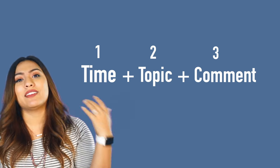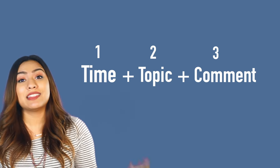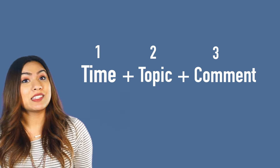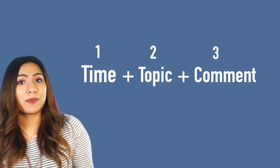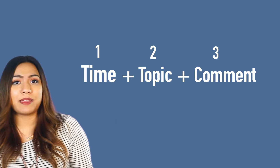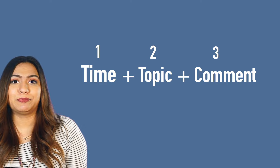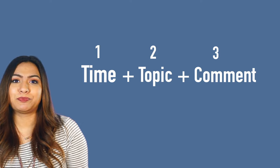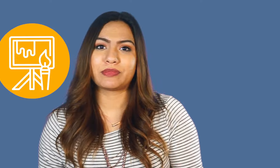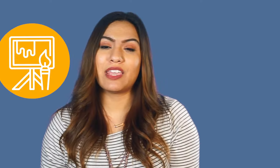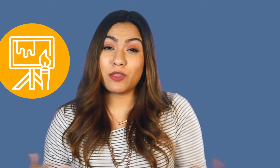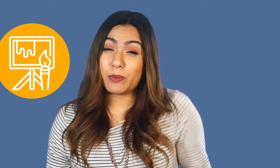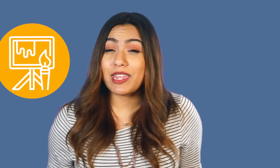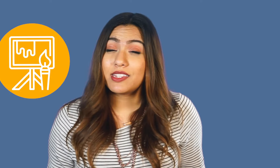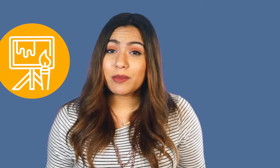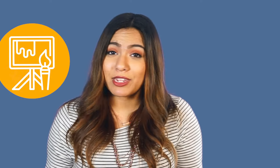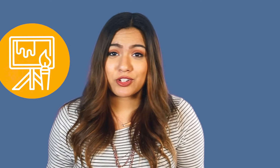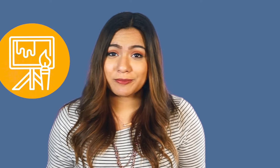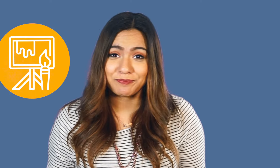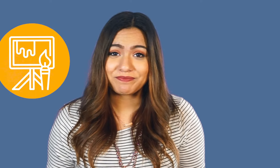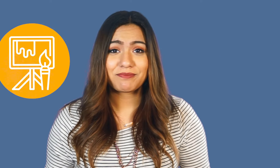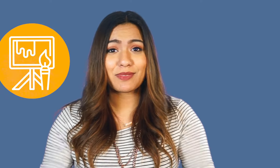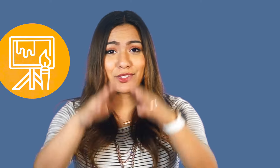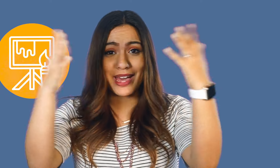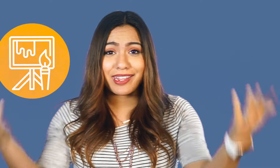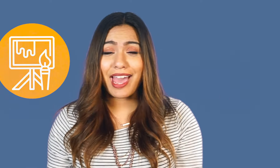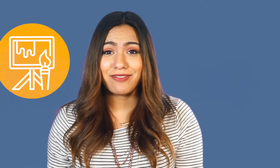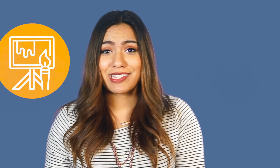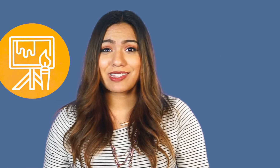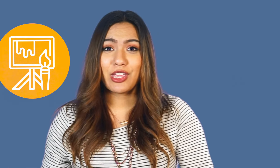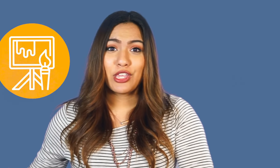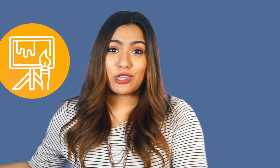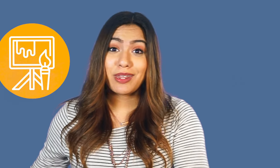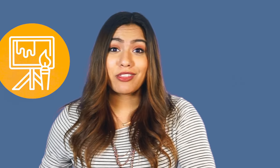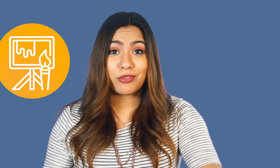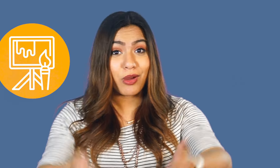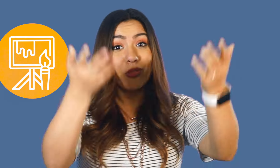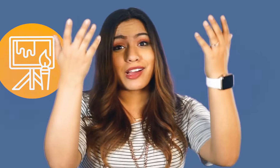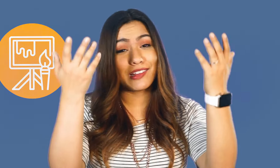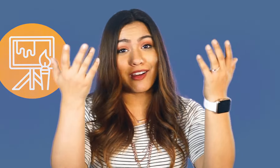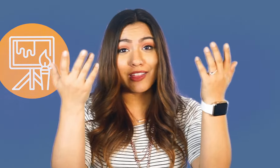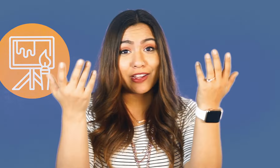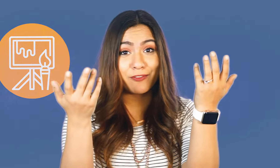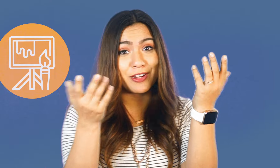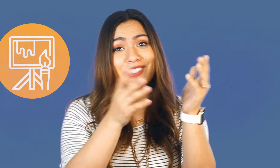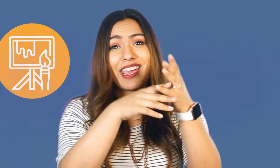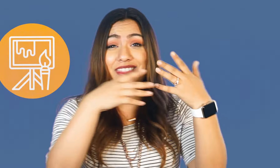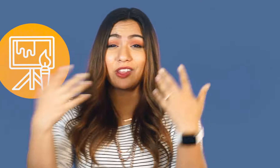it this way. If you were painting a picture, you had a canvas. You wouldn't throw the color on there first and then go